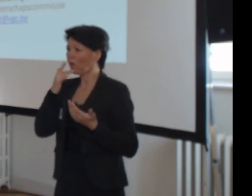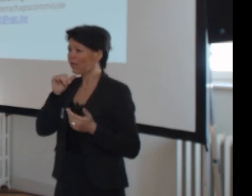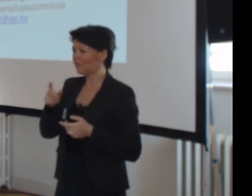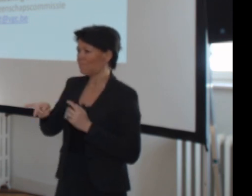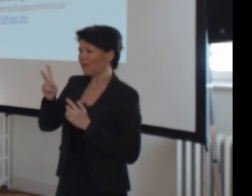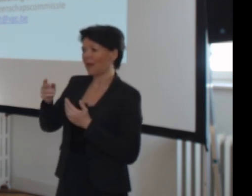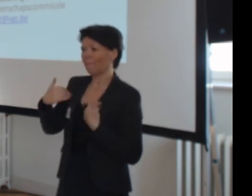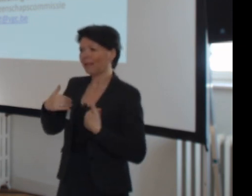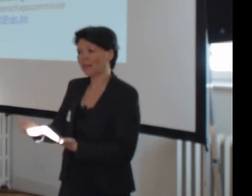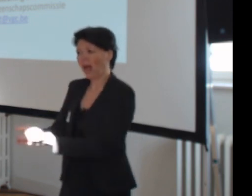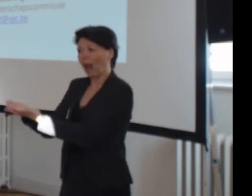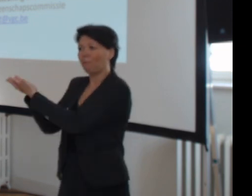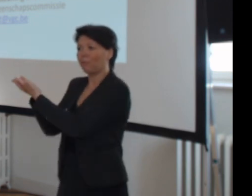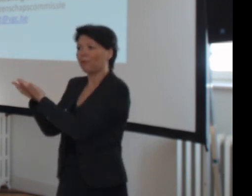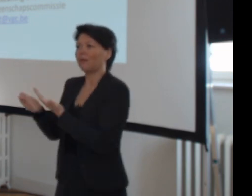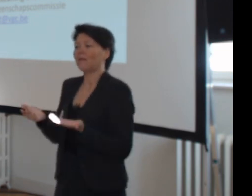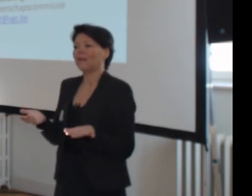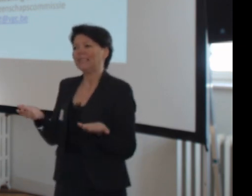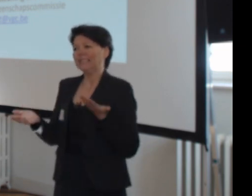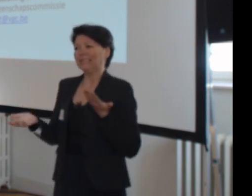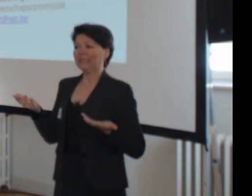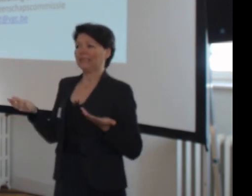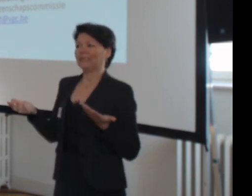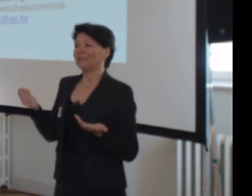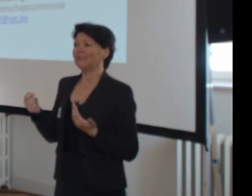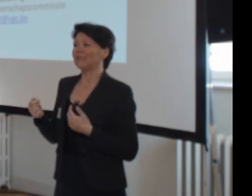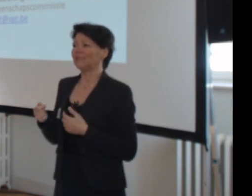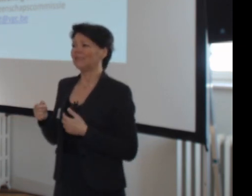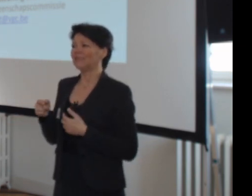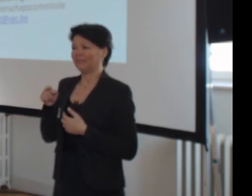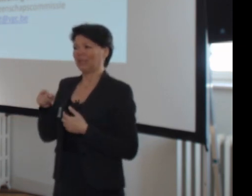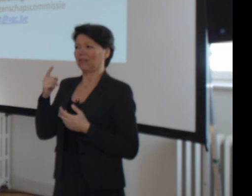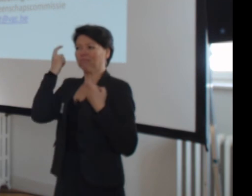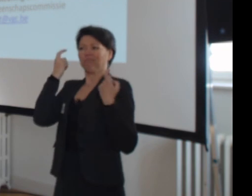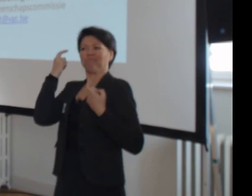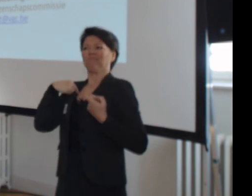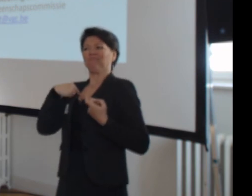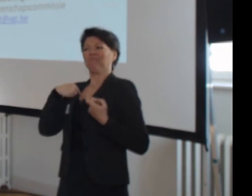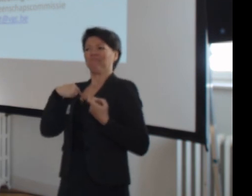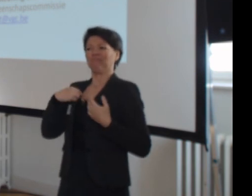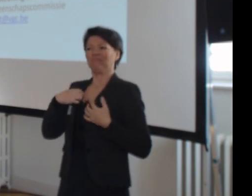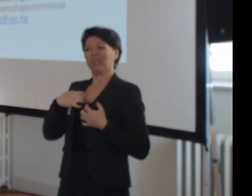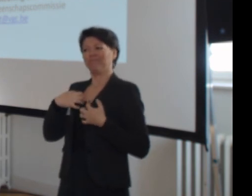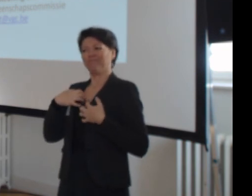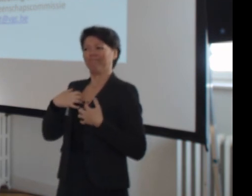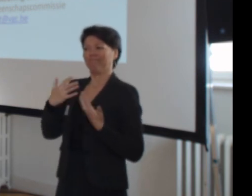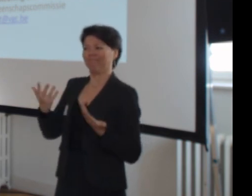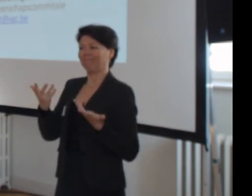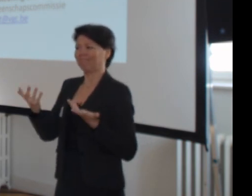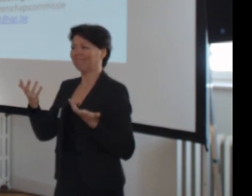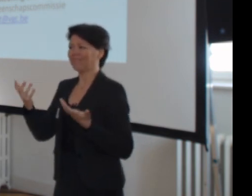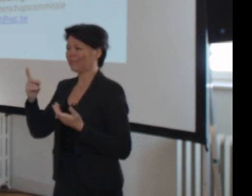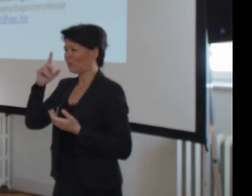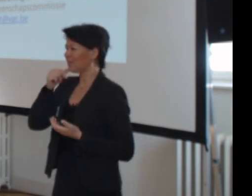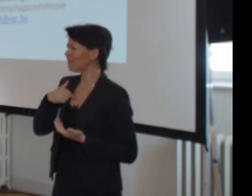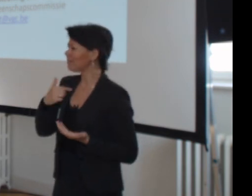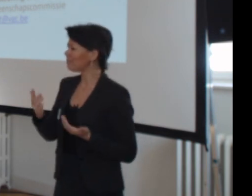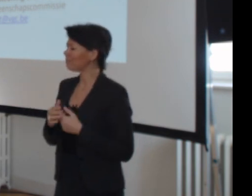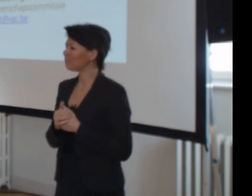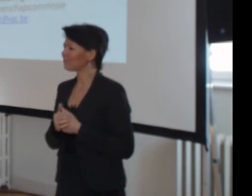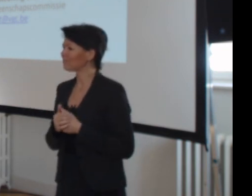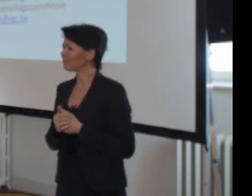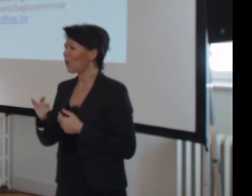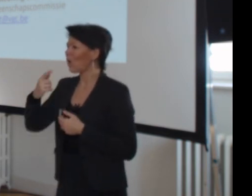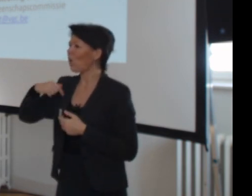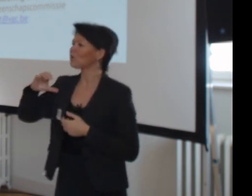more people? Those questions are living in my mind. I don't know.